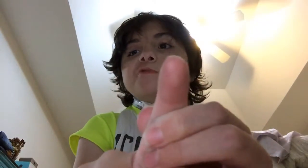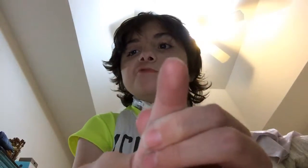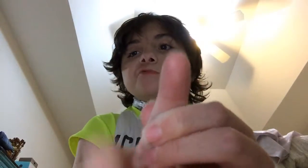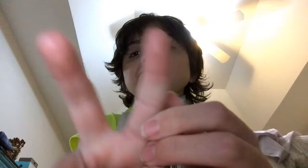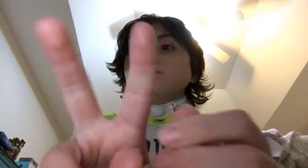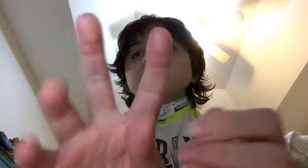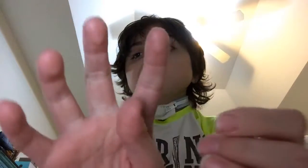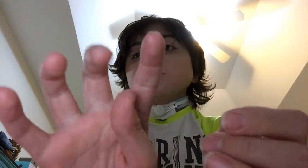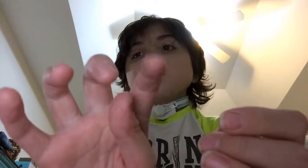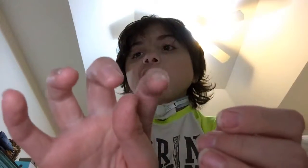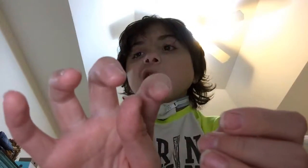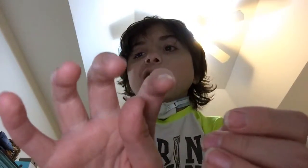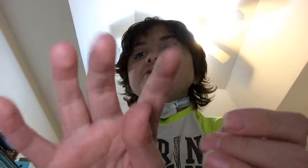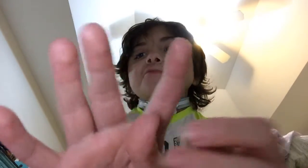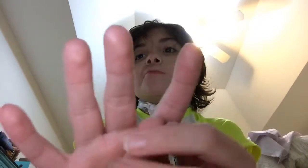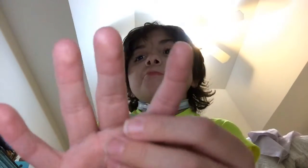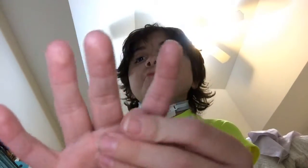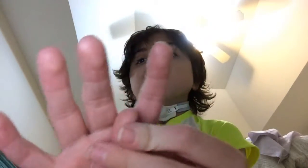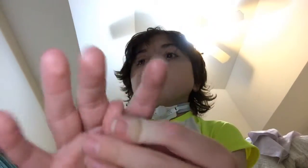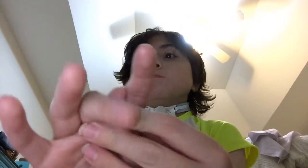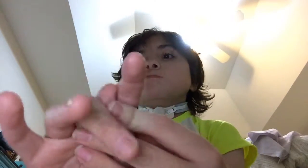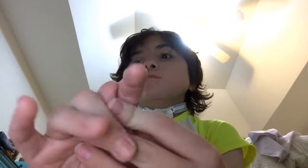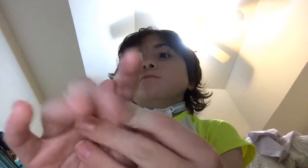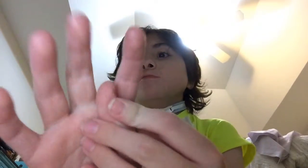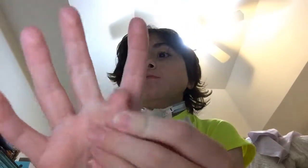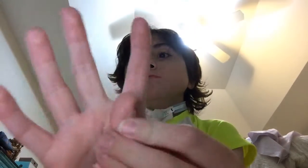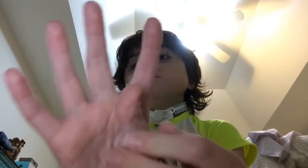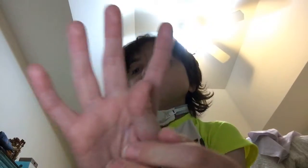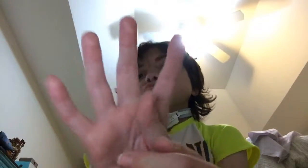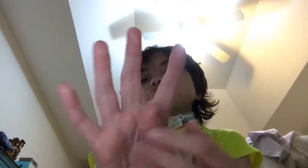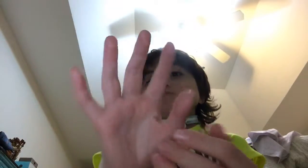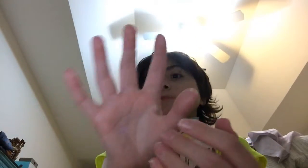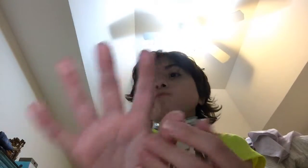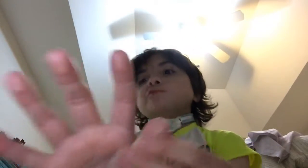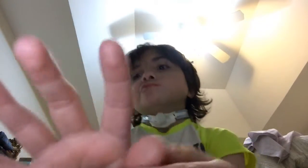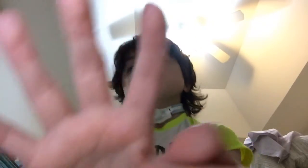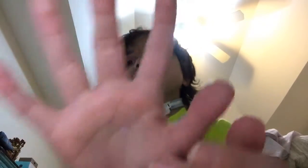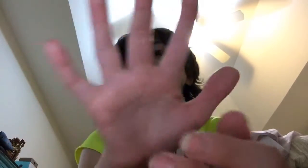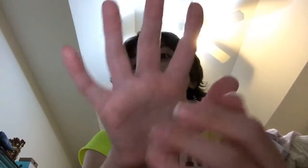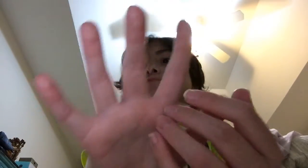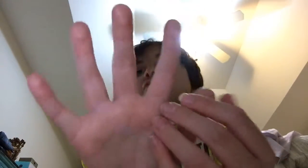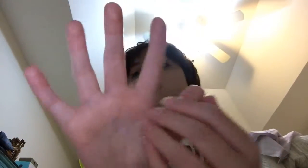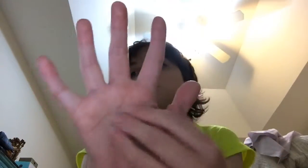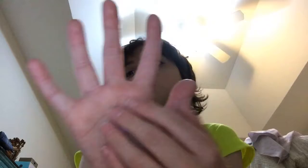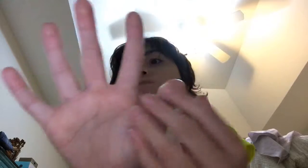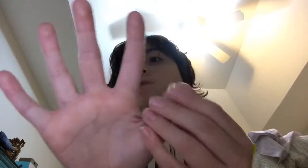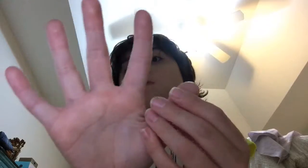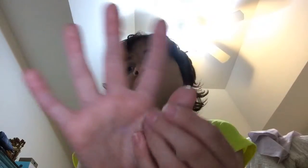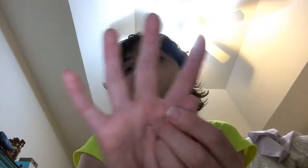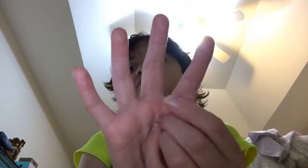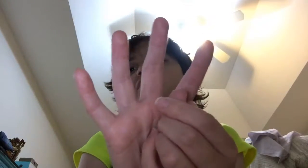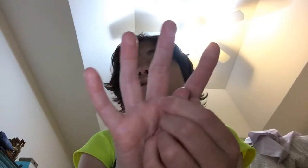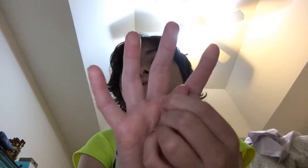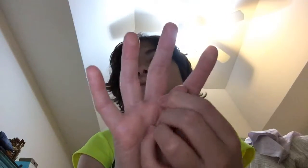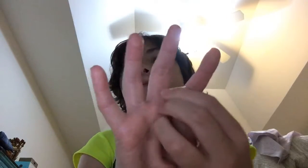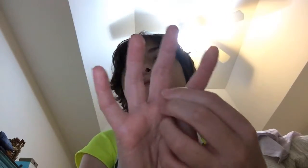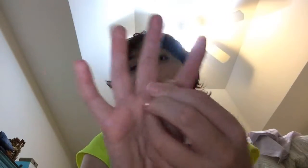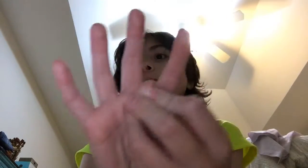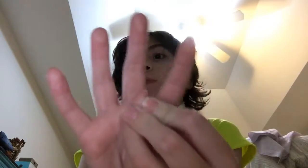finger and your middle finger. Basically, okay, so if I put your thumb